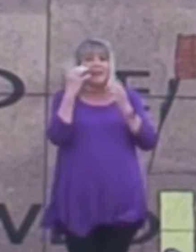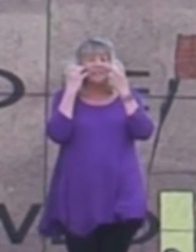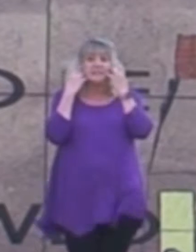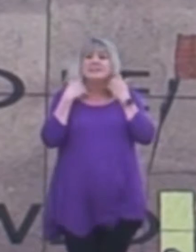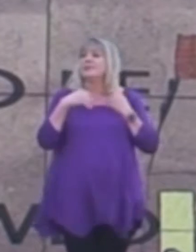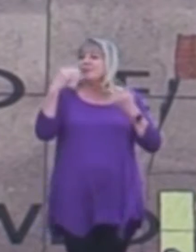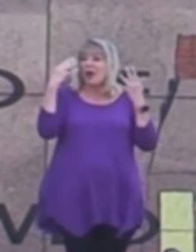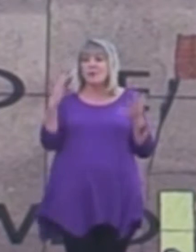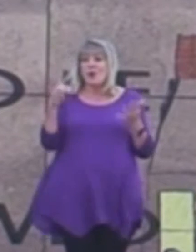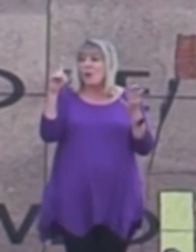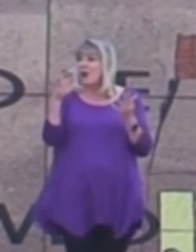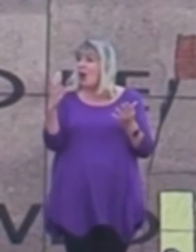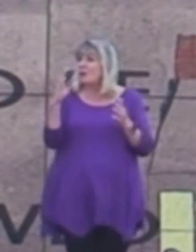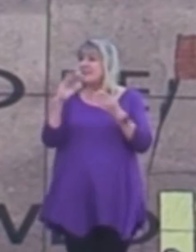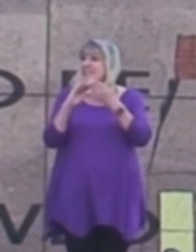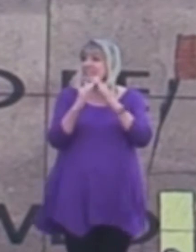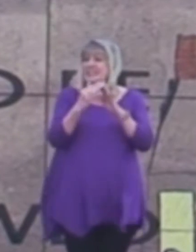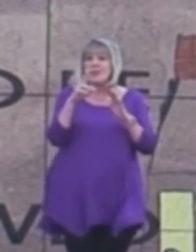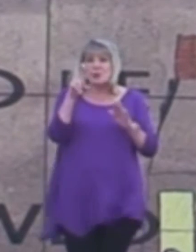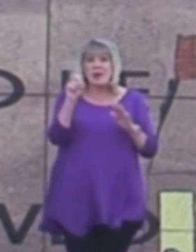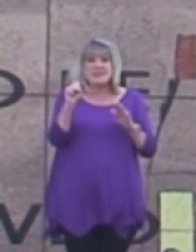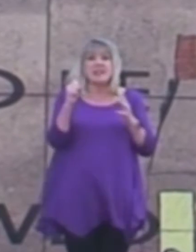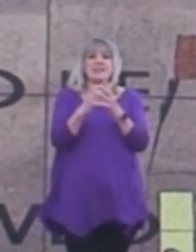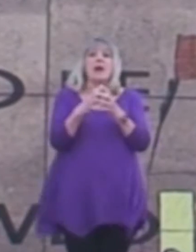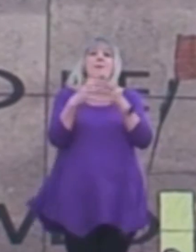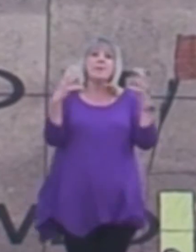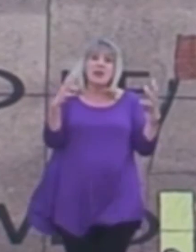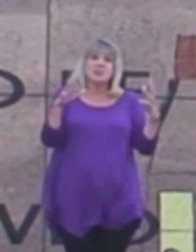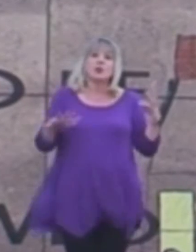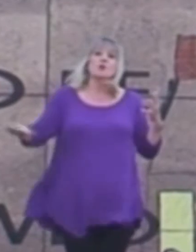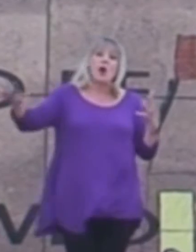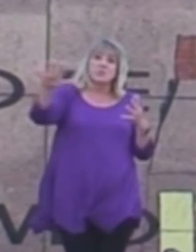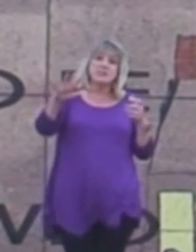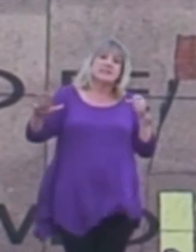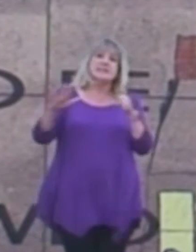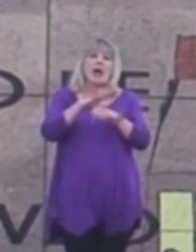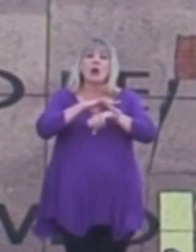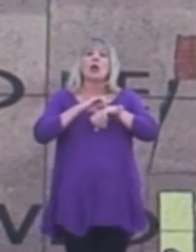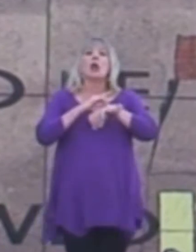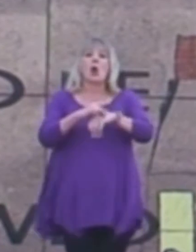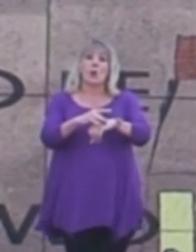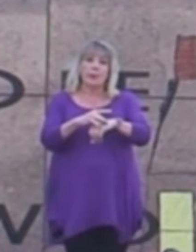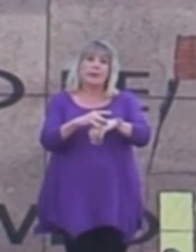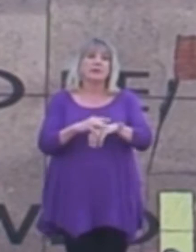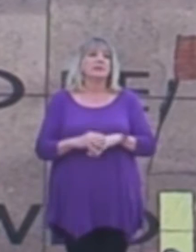don't know, 100 cities in the United States, and a bunch across the entire globe.